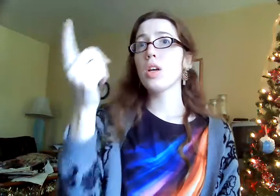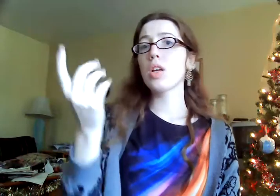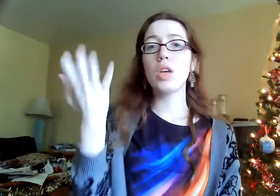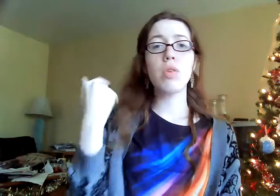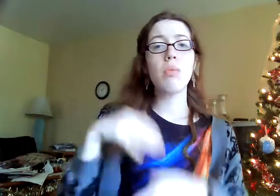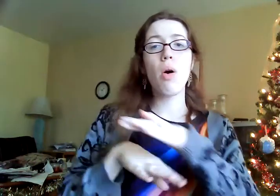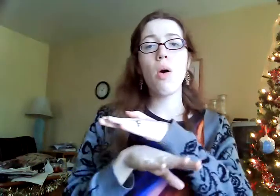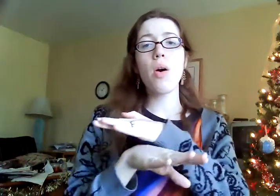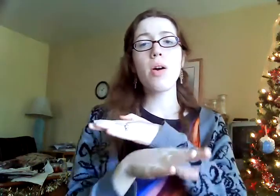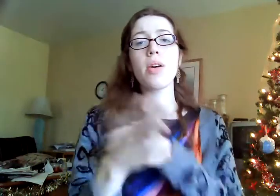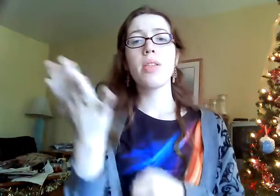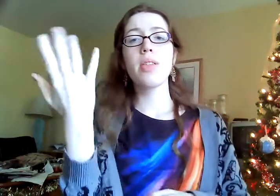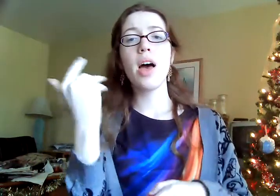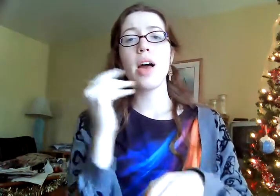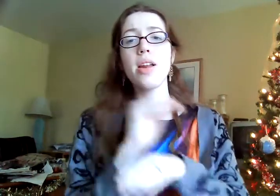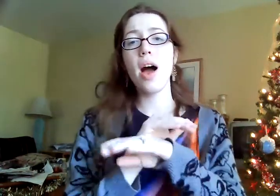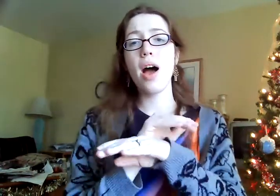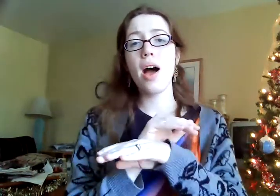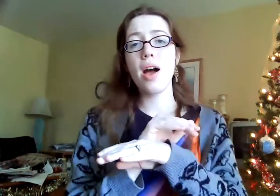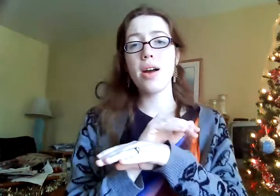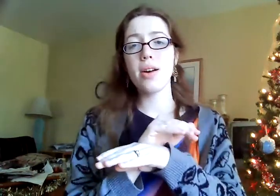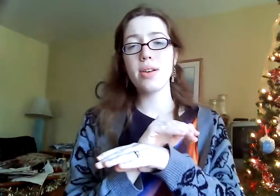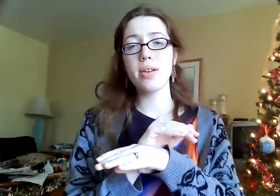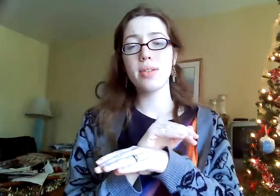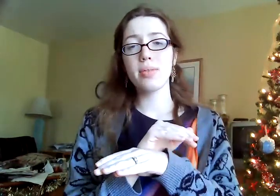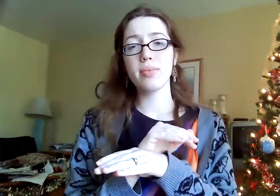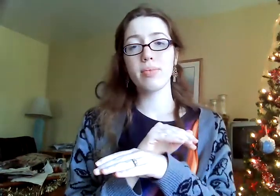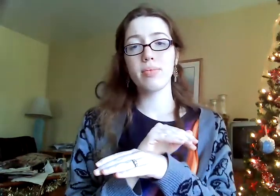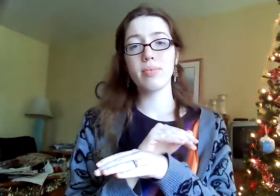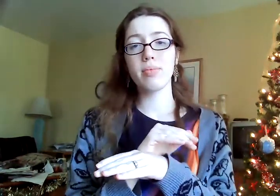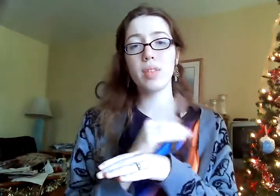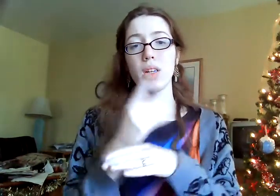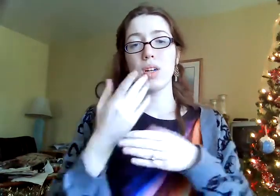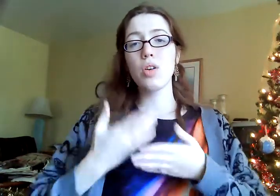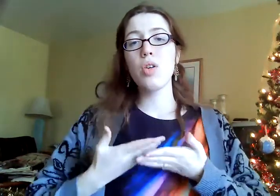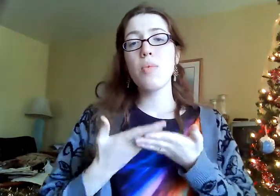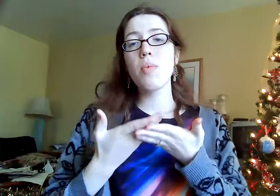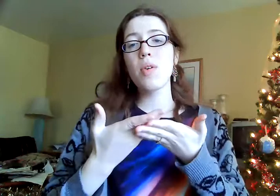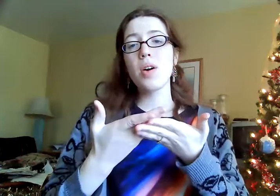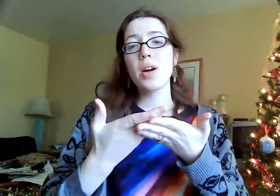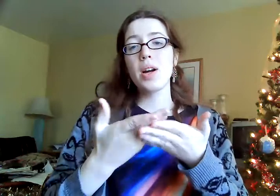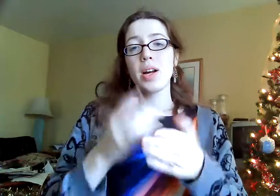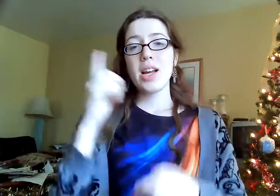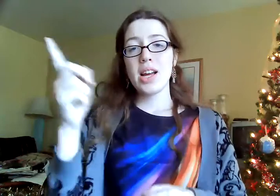you were born that night to bring